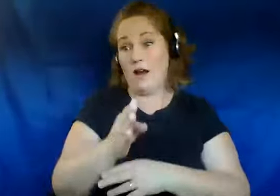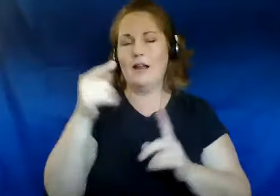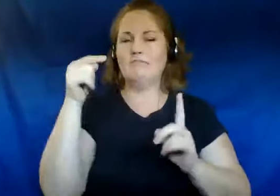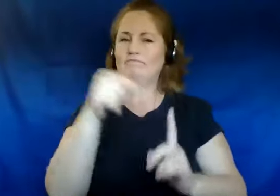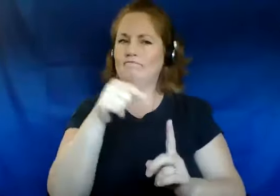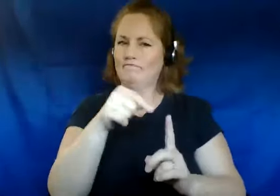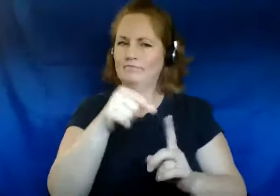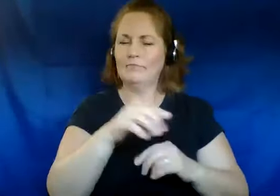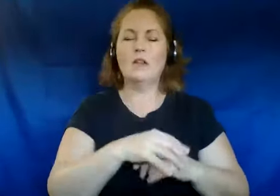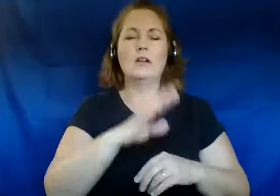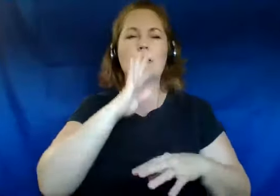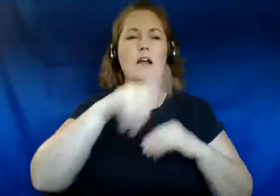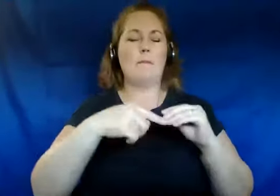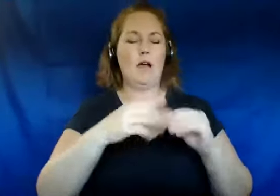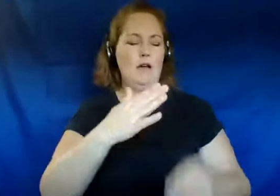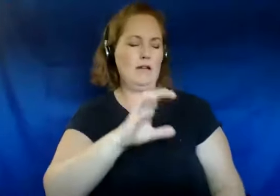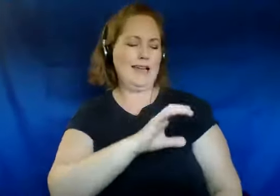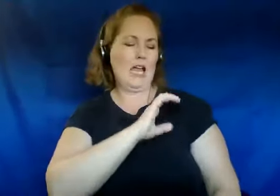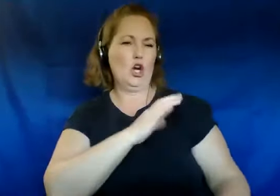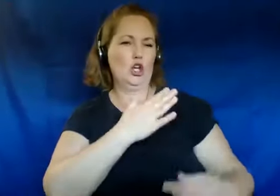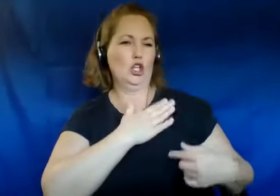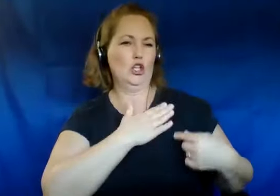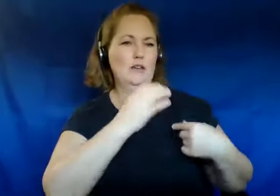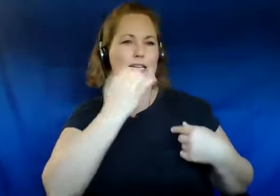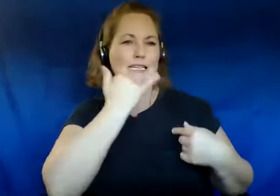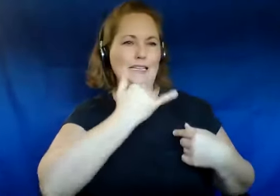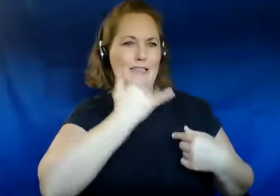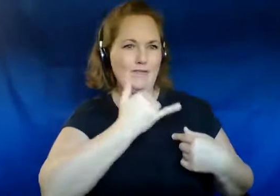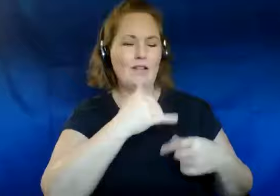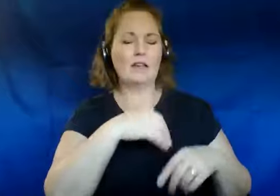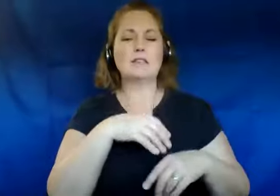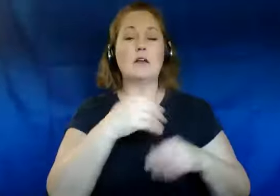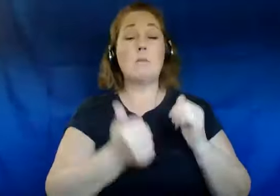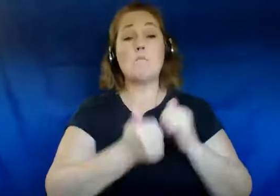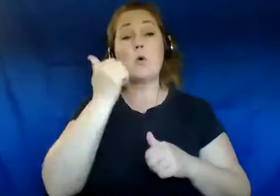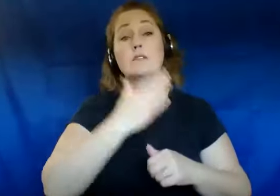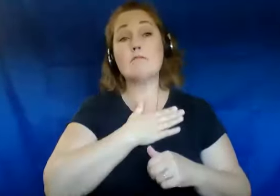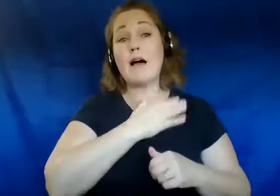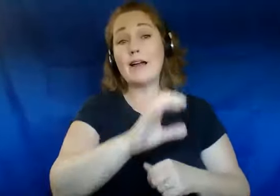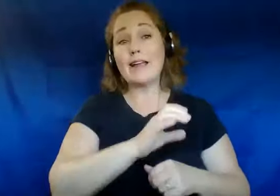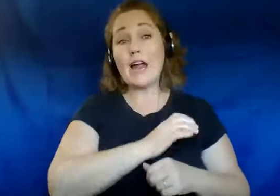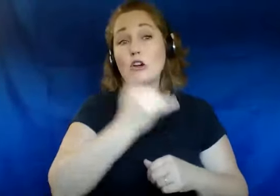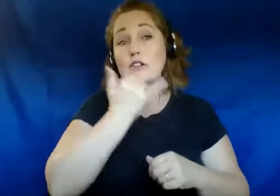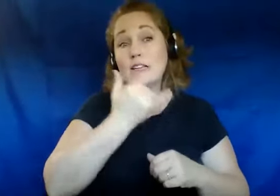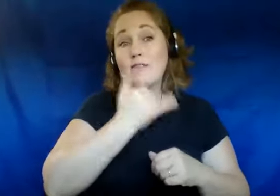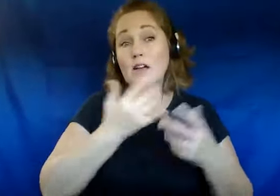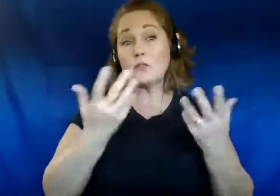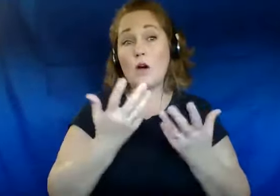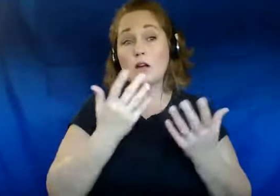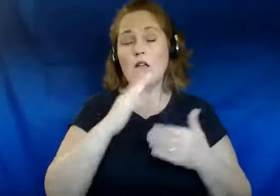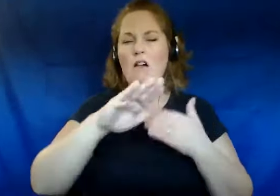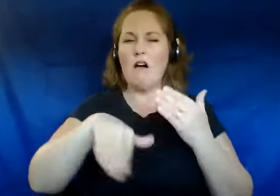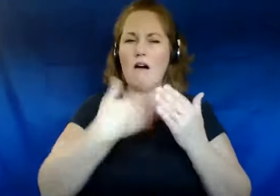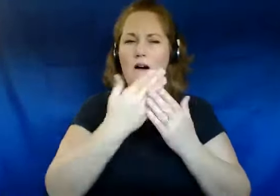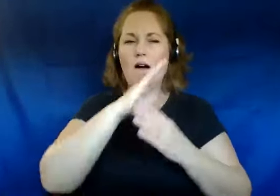that we're going to talk about our character defects. And most of my character defects all